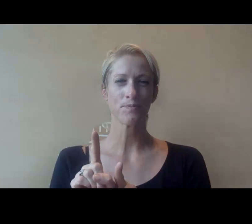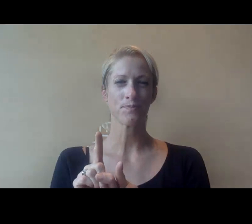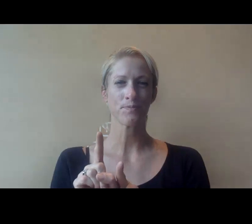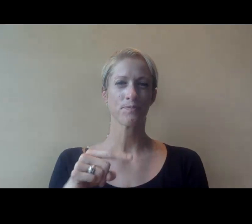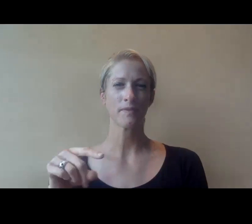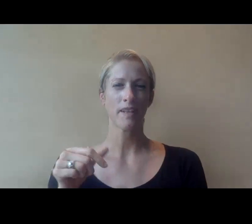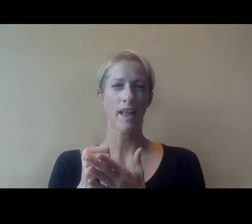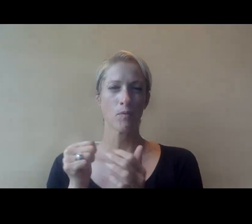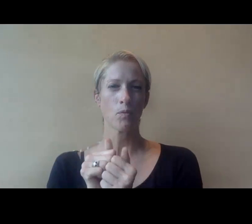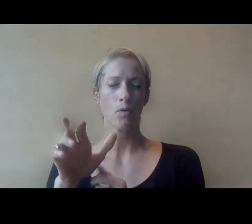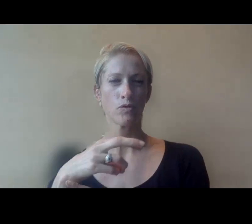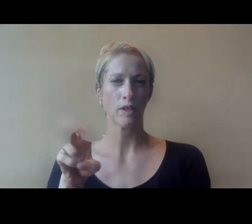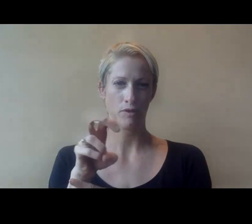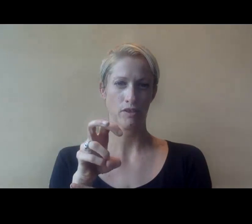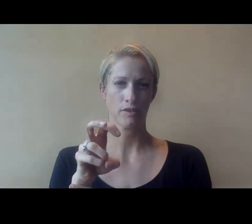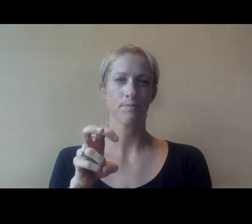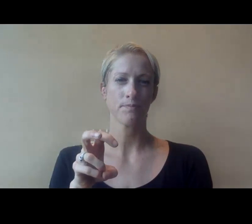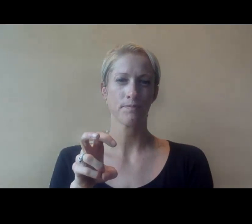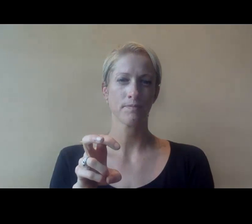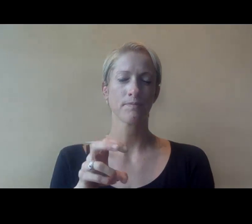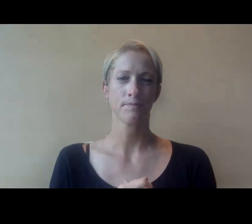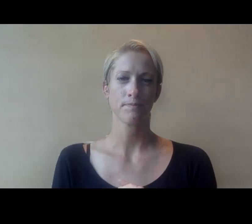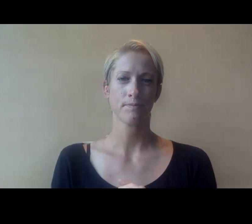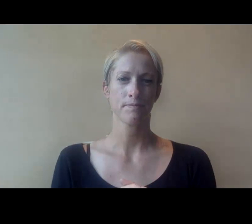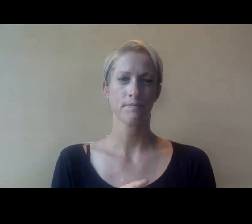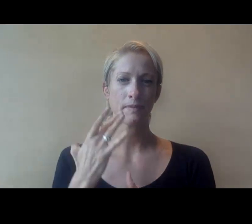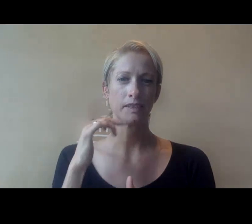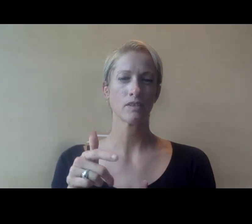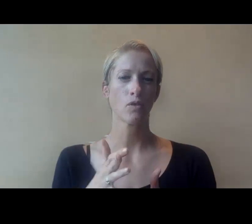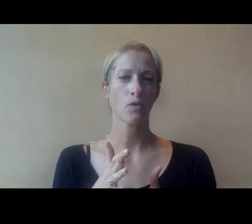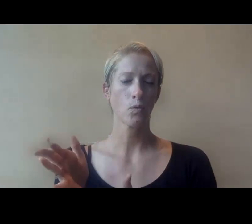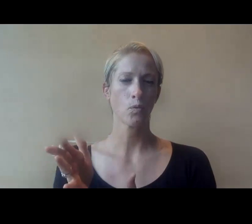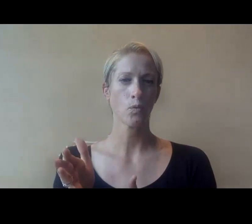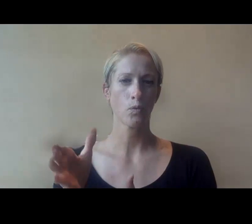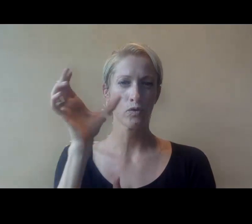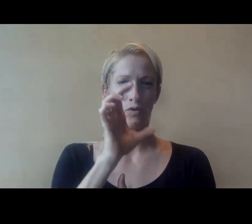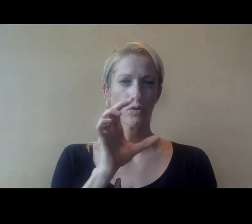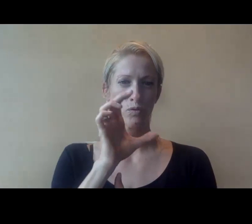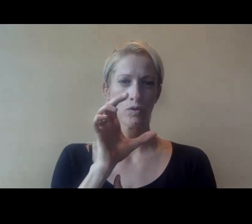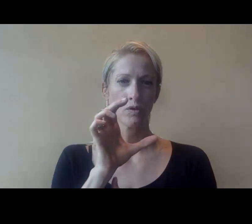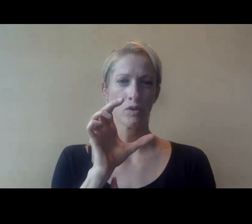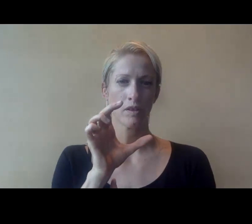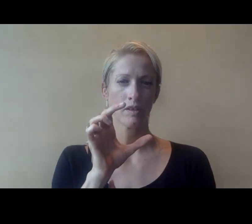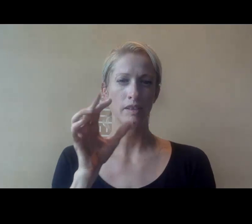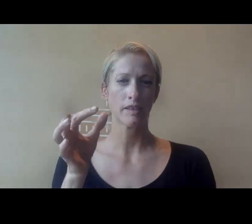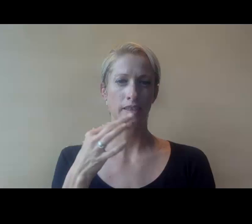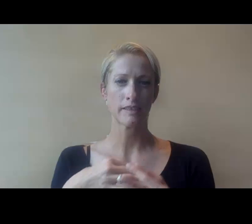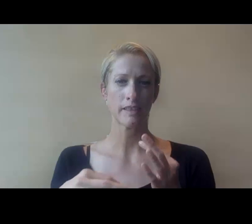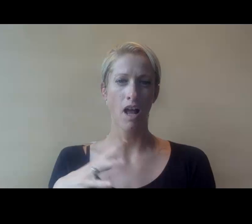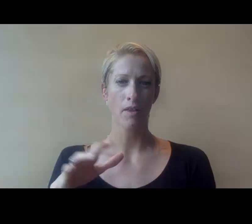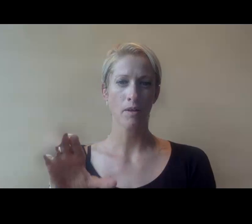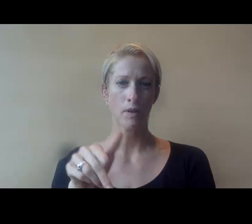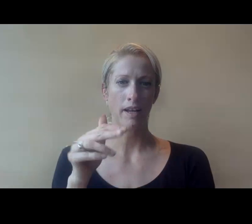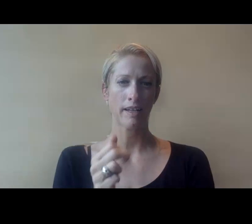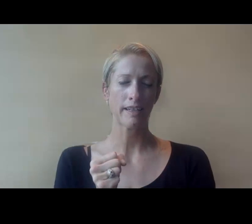the transportation because it's all through the browser. And then instead of one computer you can get for $2,000, we can get 10 Chromebooks, and we